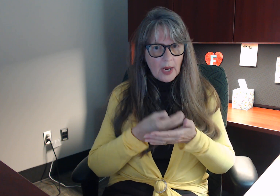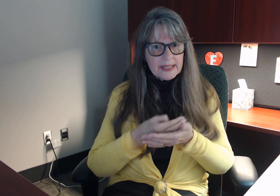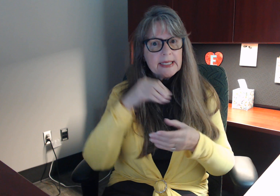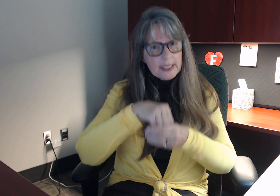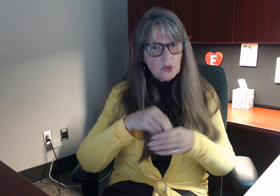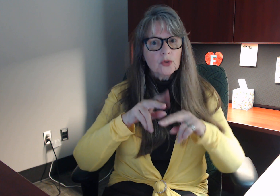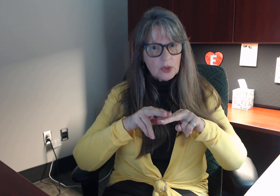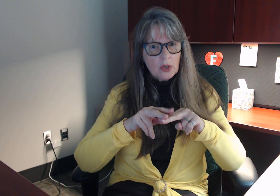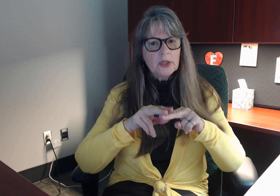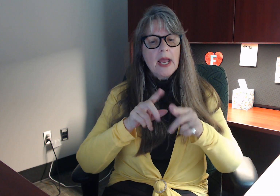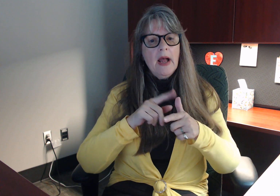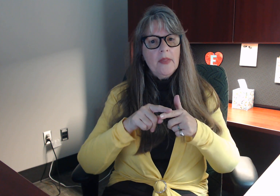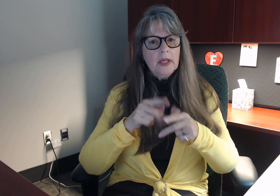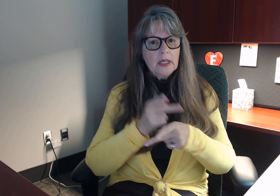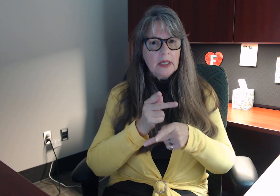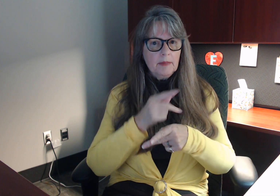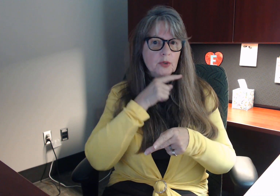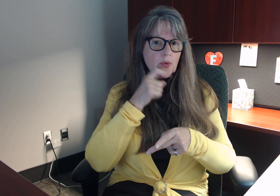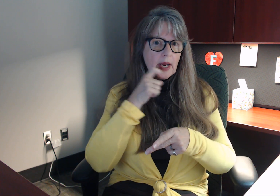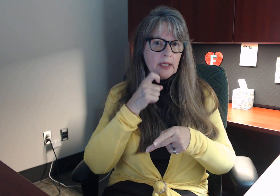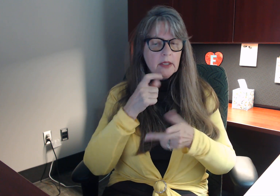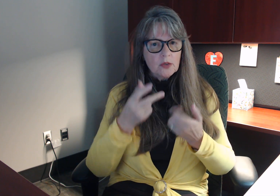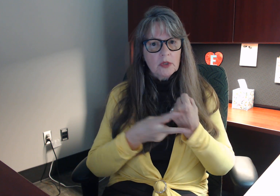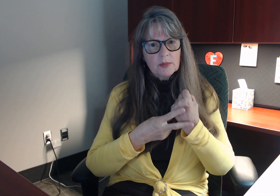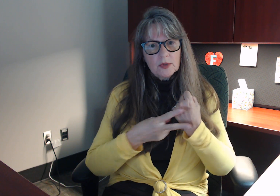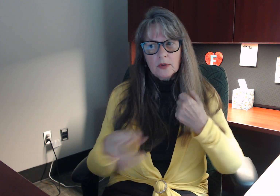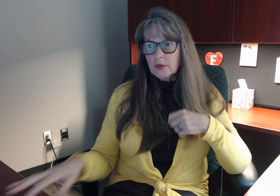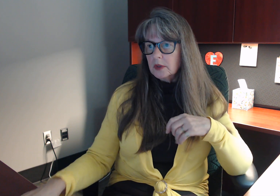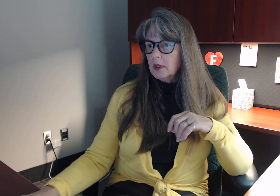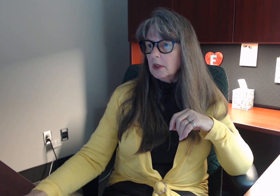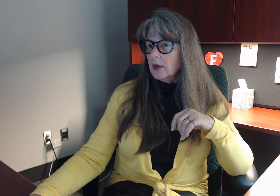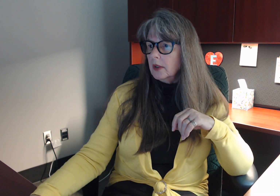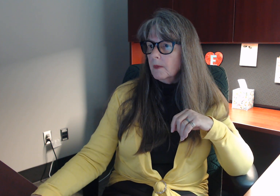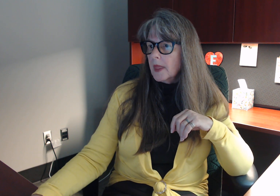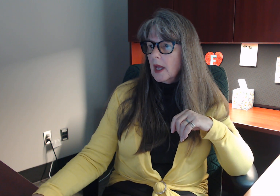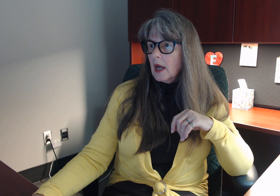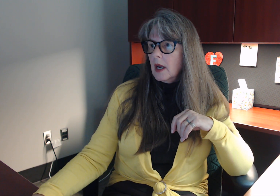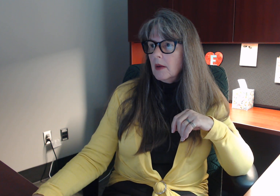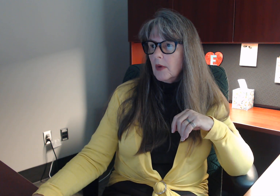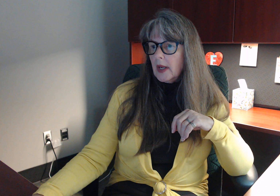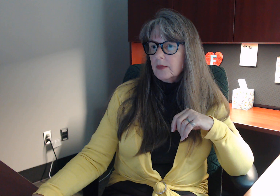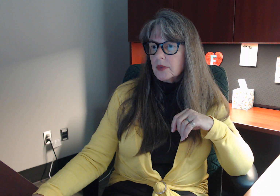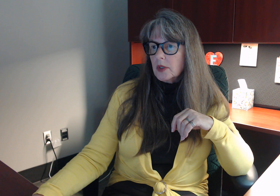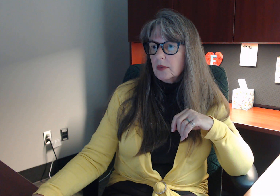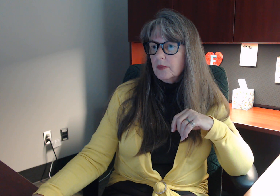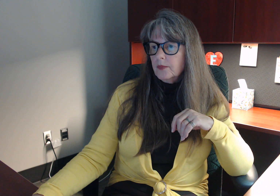rice in your salt, and then it can keep it dry, and so it's preserved longer. Okay, so